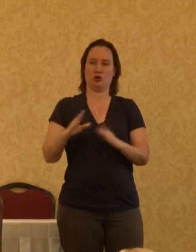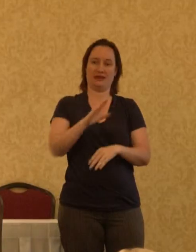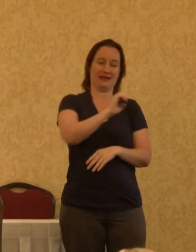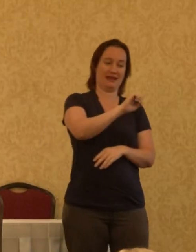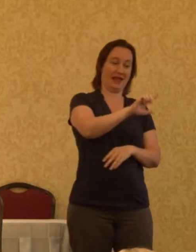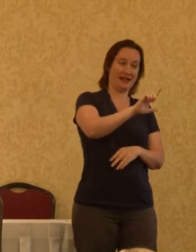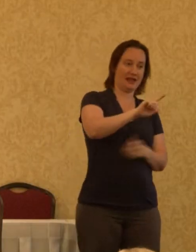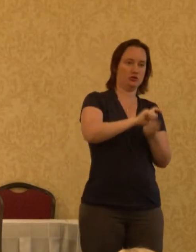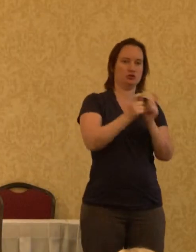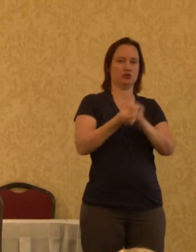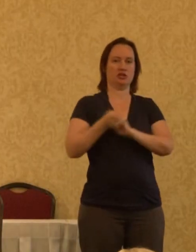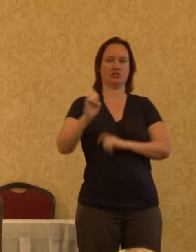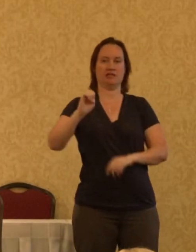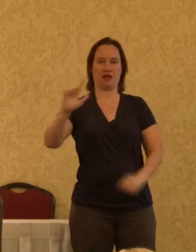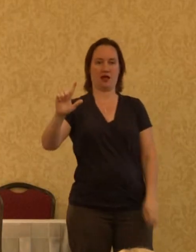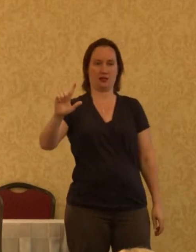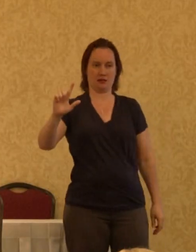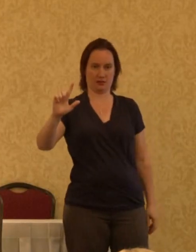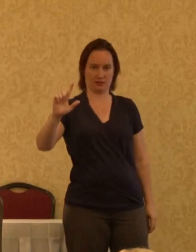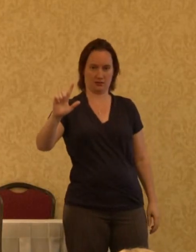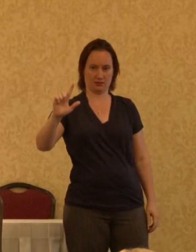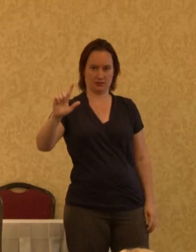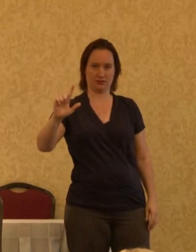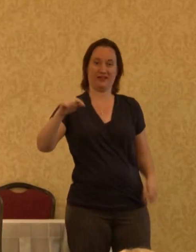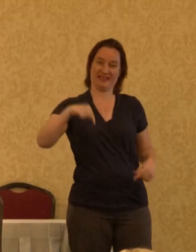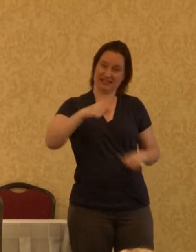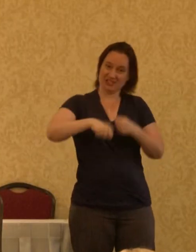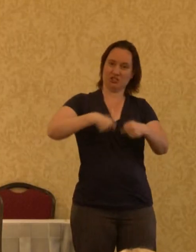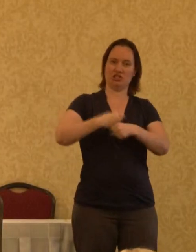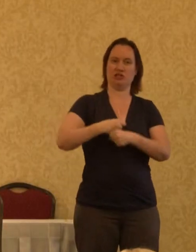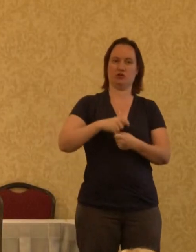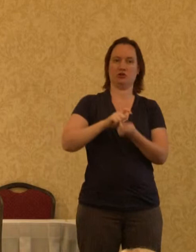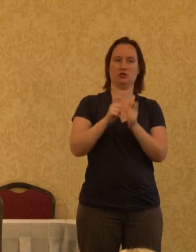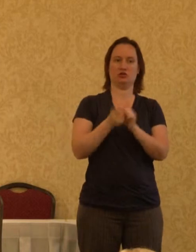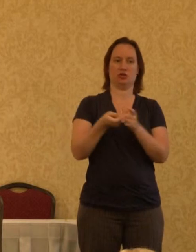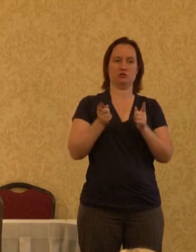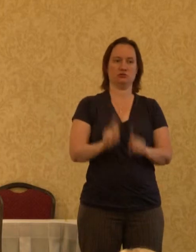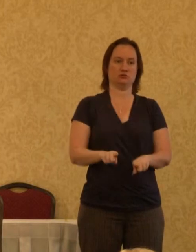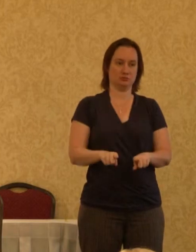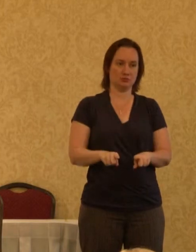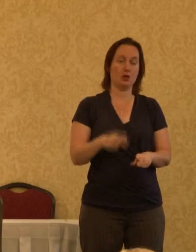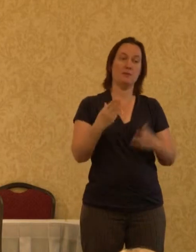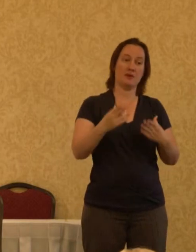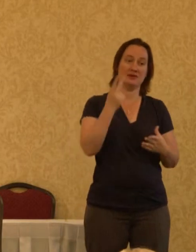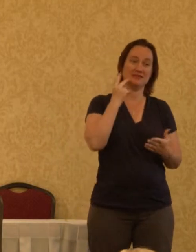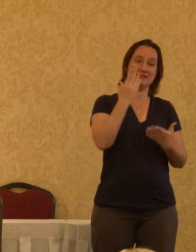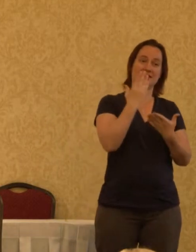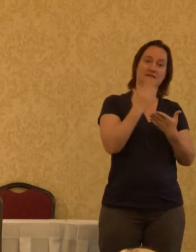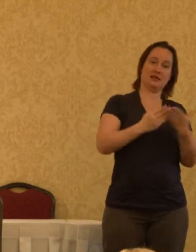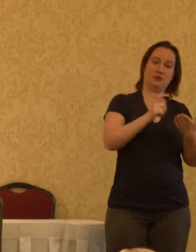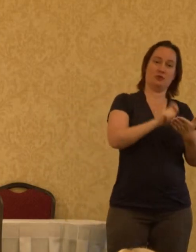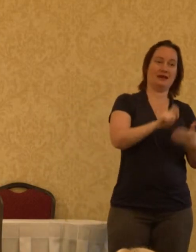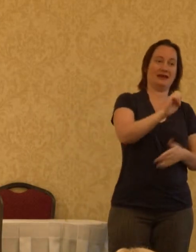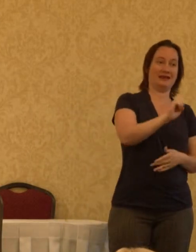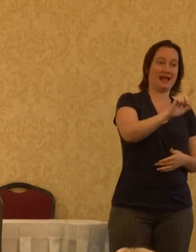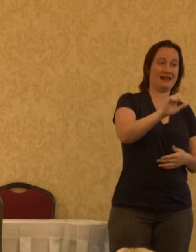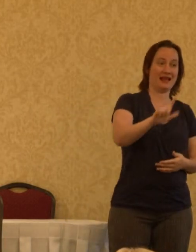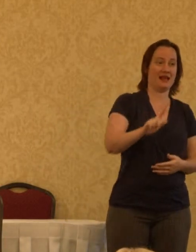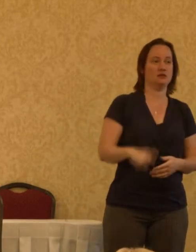and that showed up this year. So you may see some references to ELL and some to EL.